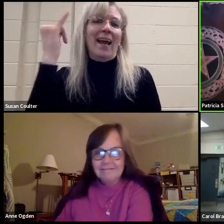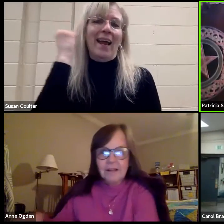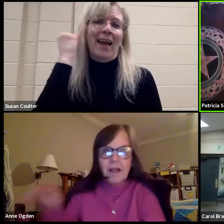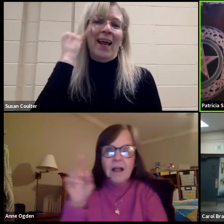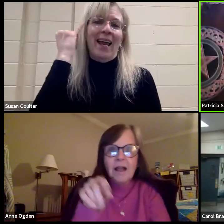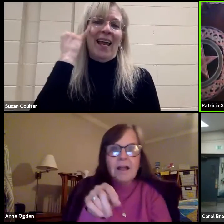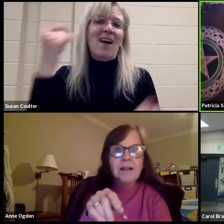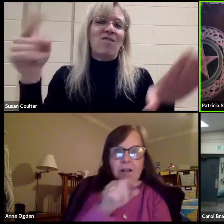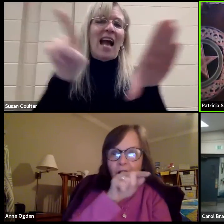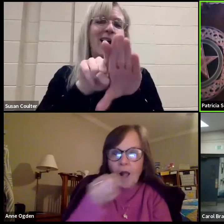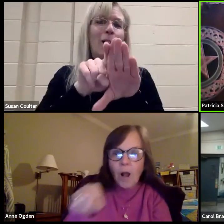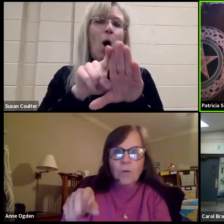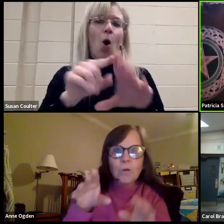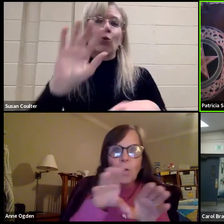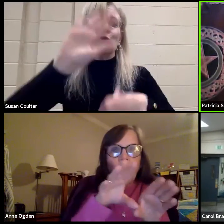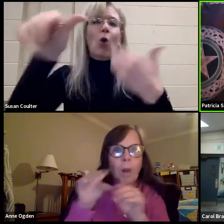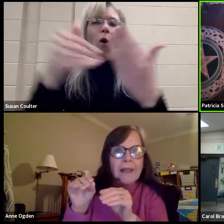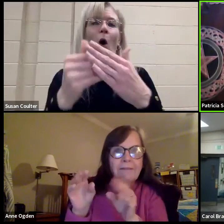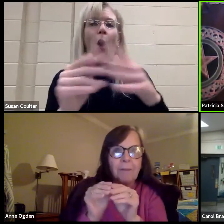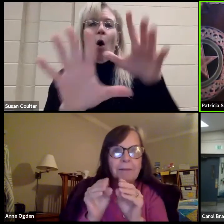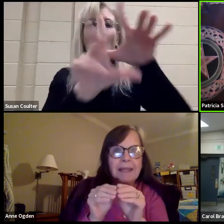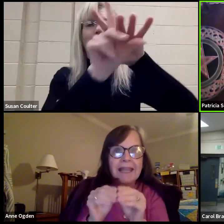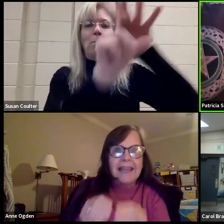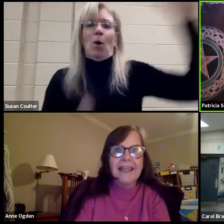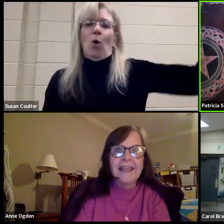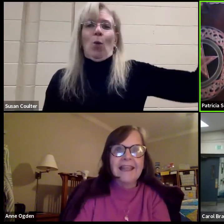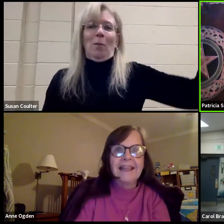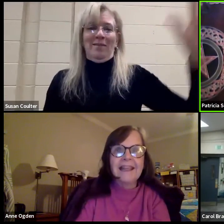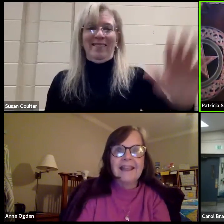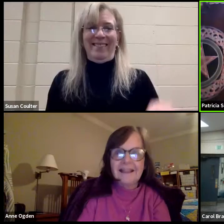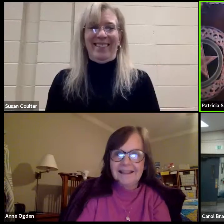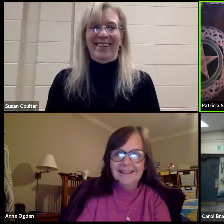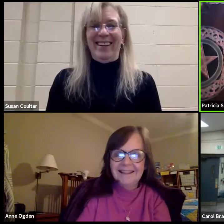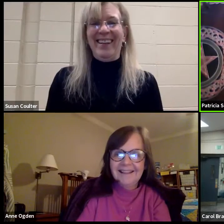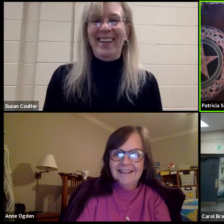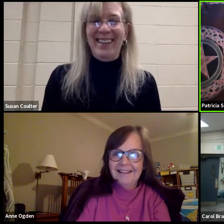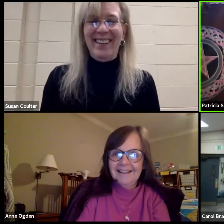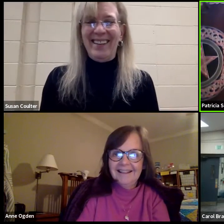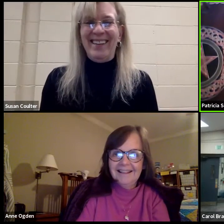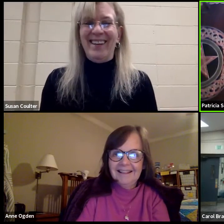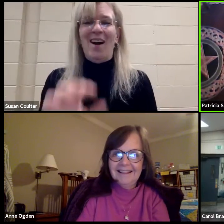Yeah. If I close, you'll all boom.